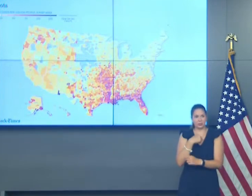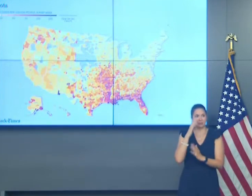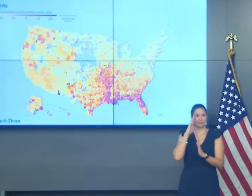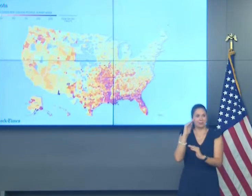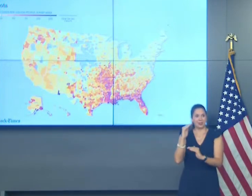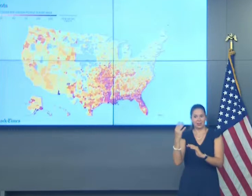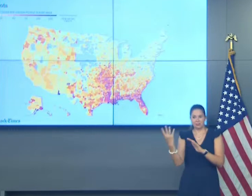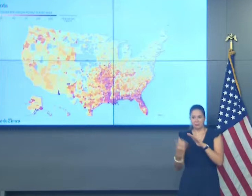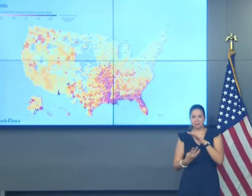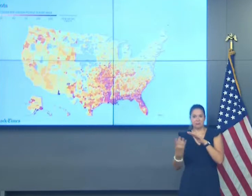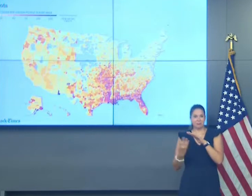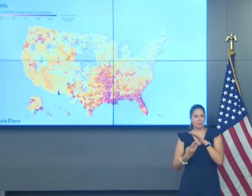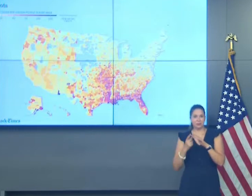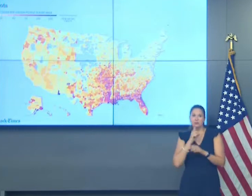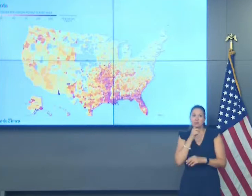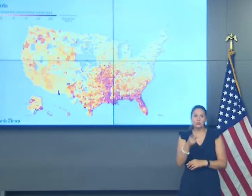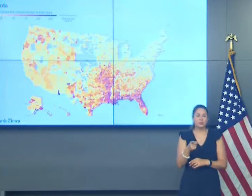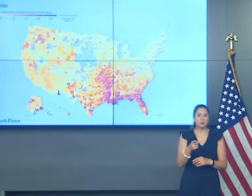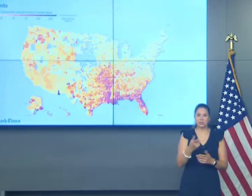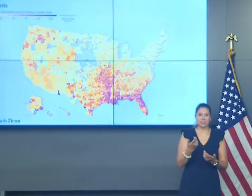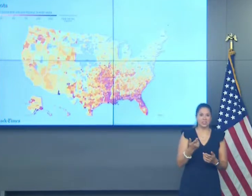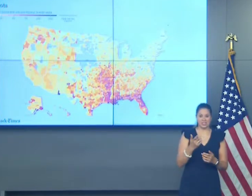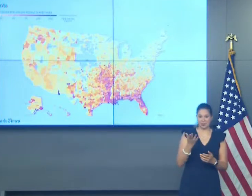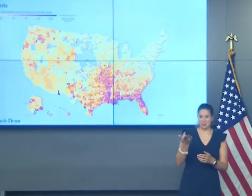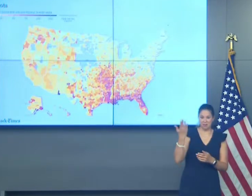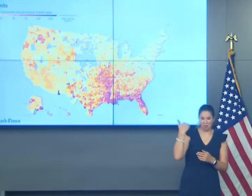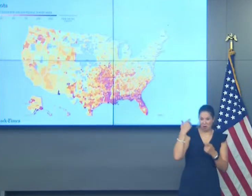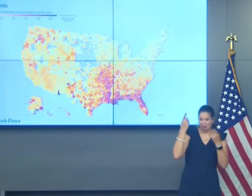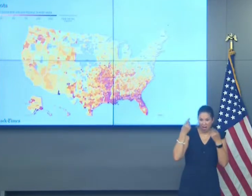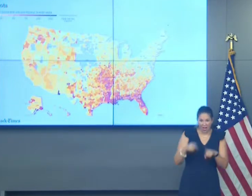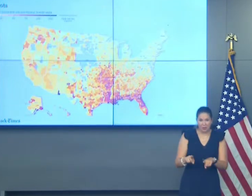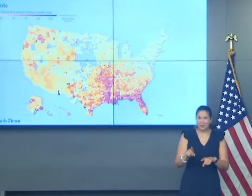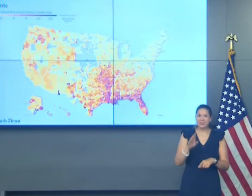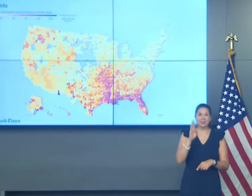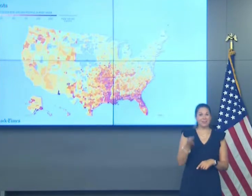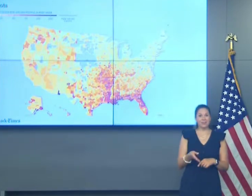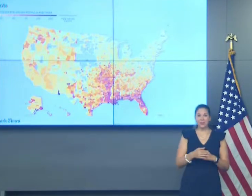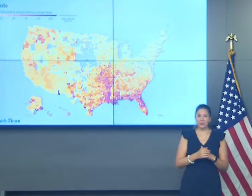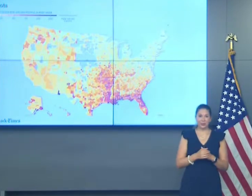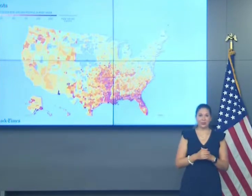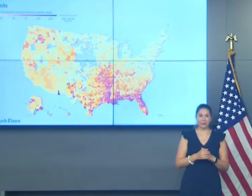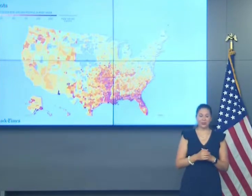doors. Truly an unprecedented and remarkable number.